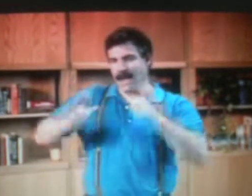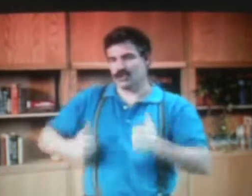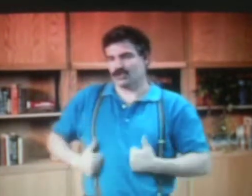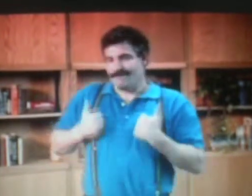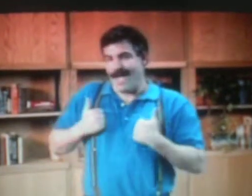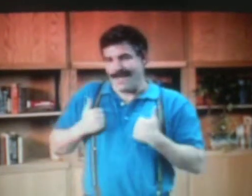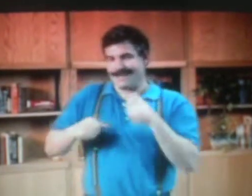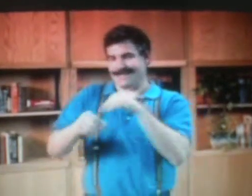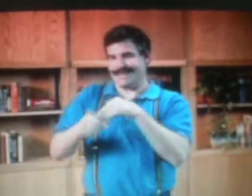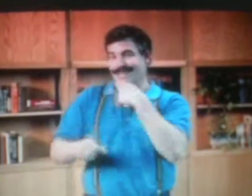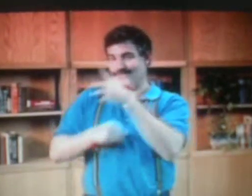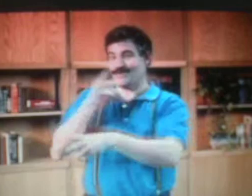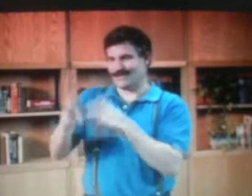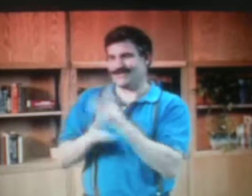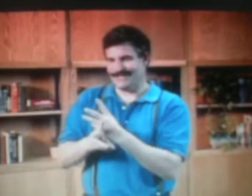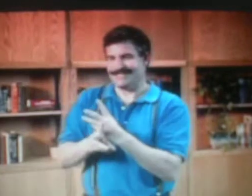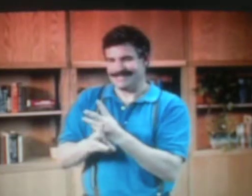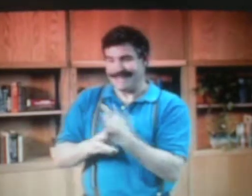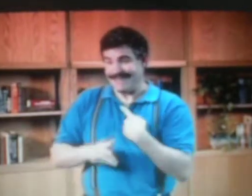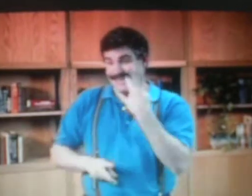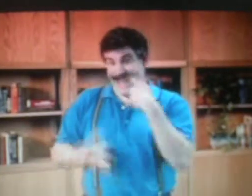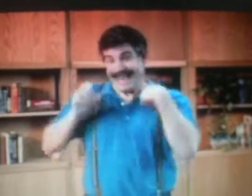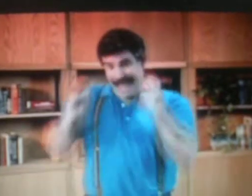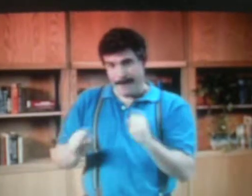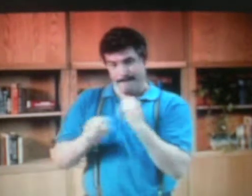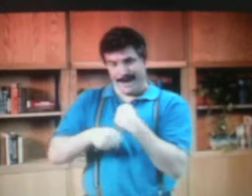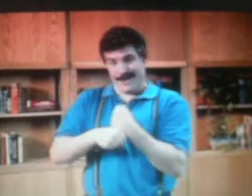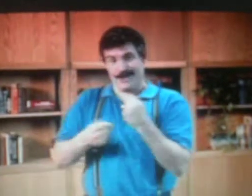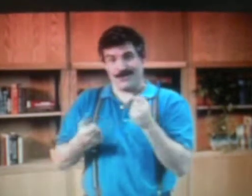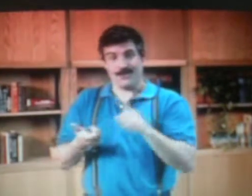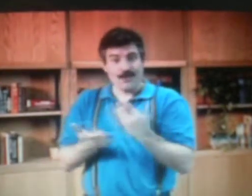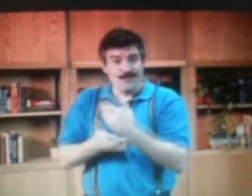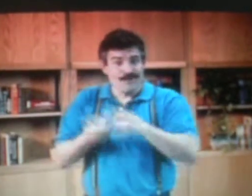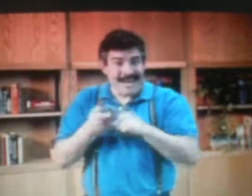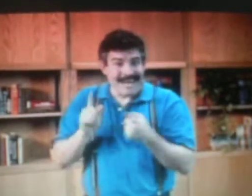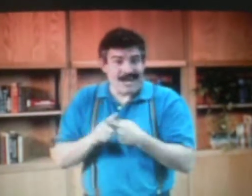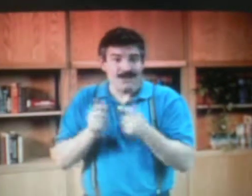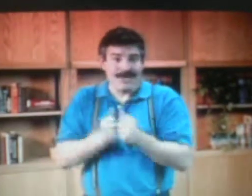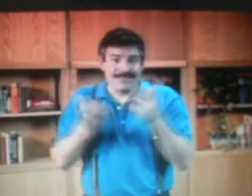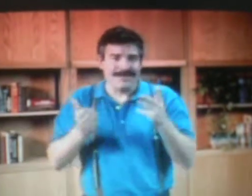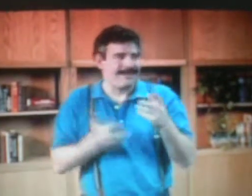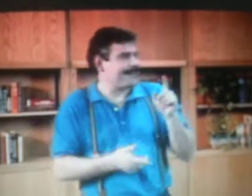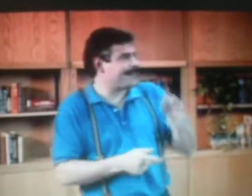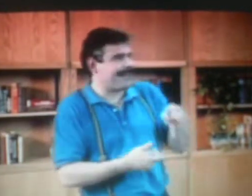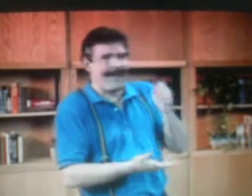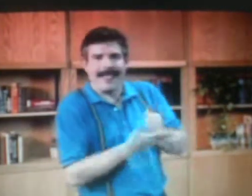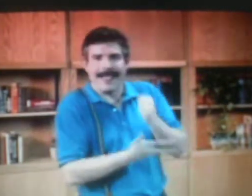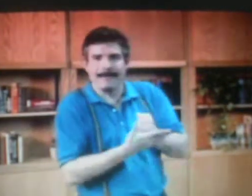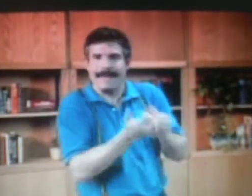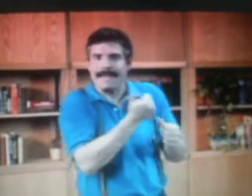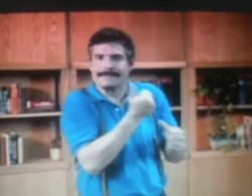I really want to test myself and see how I can live in a hearing world and how I can meet new